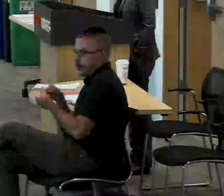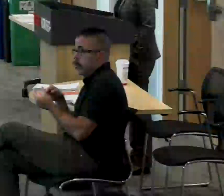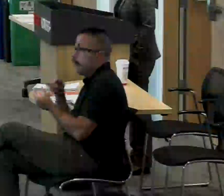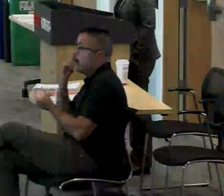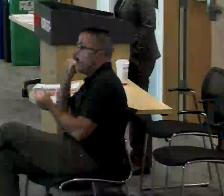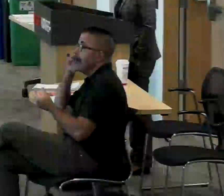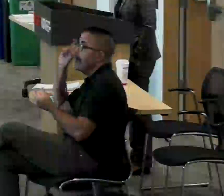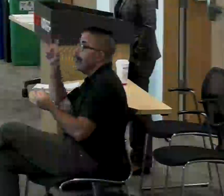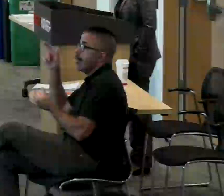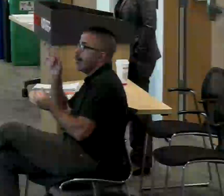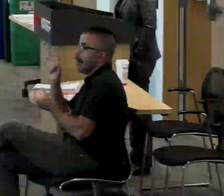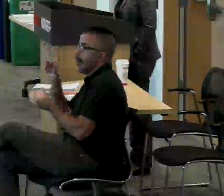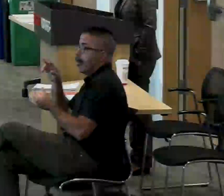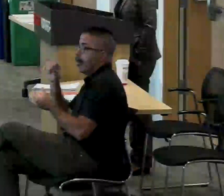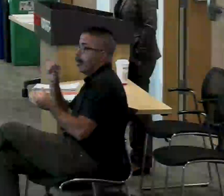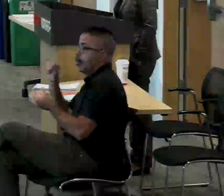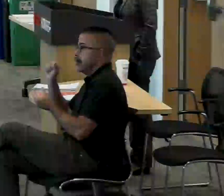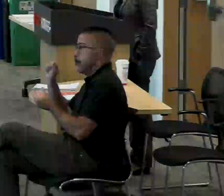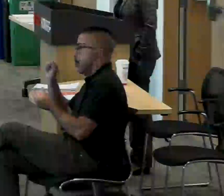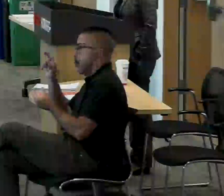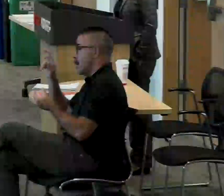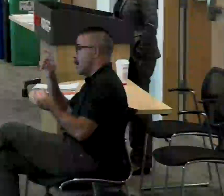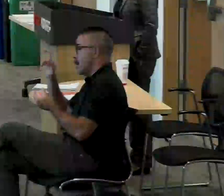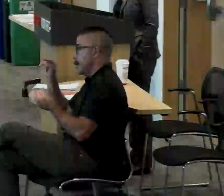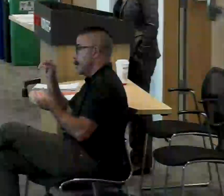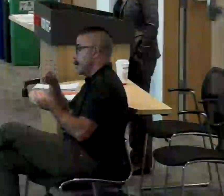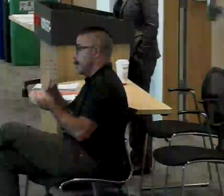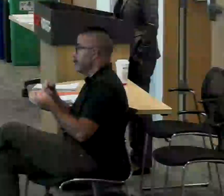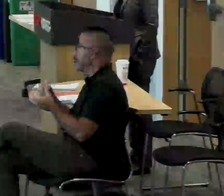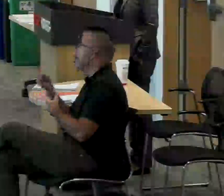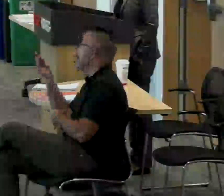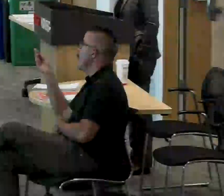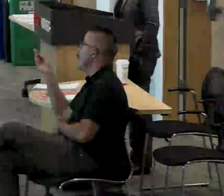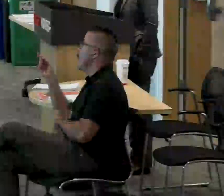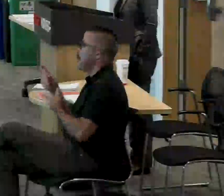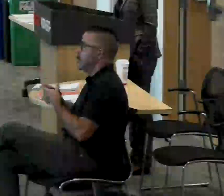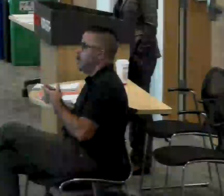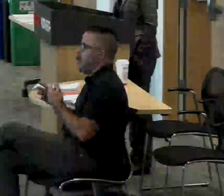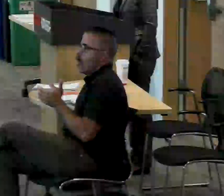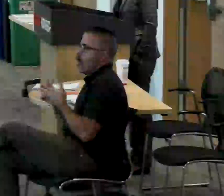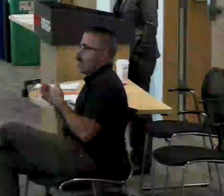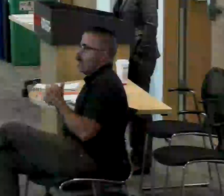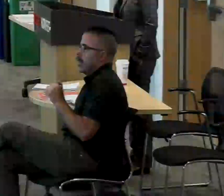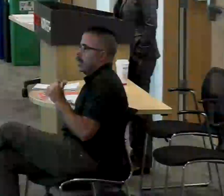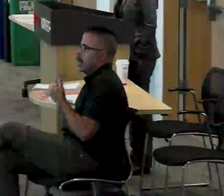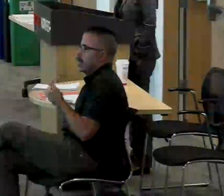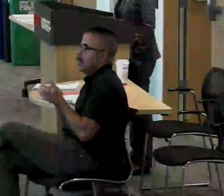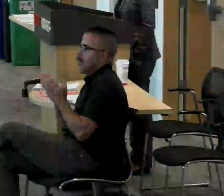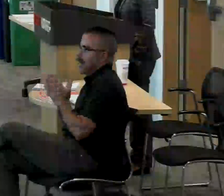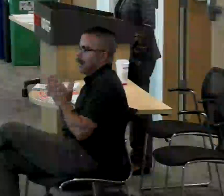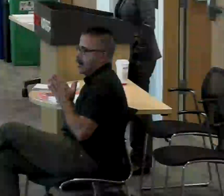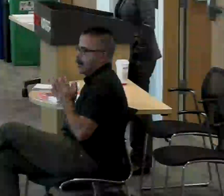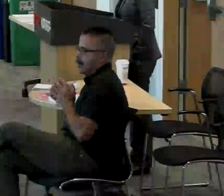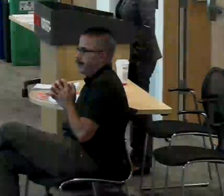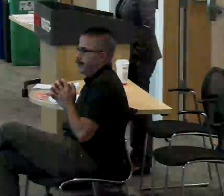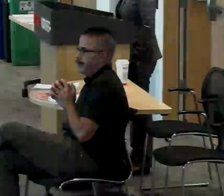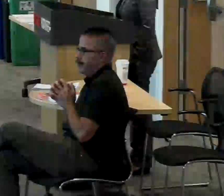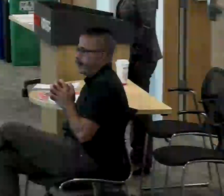of an audit, you would just provide that information to whichever entity is asking. It will not